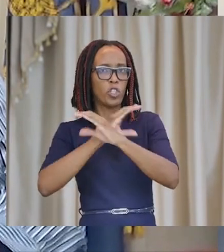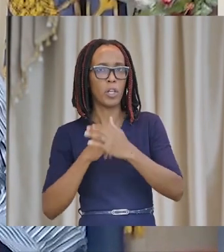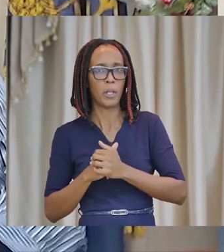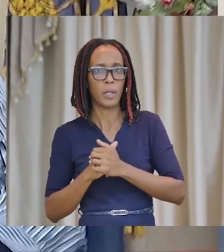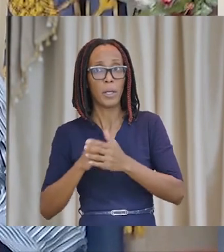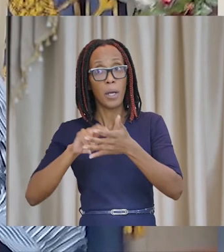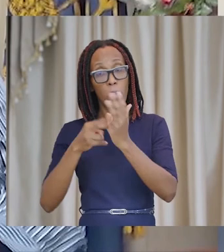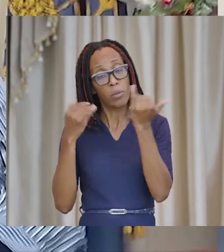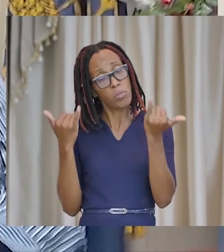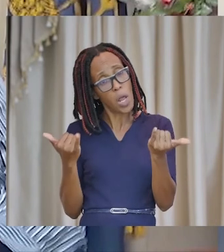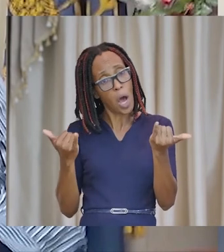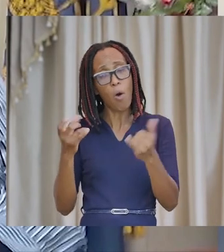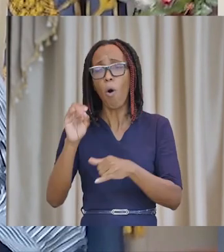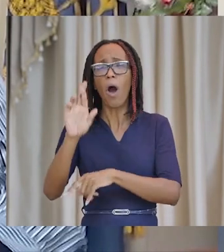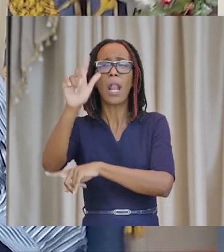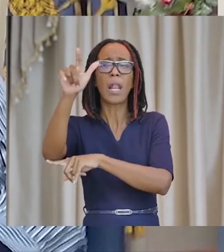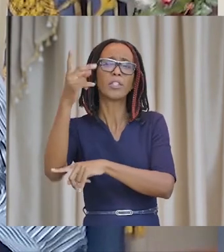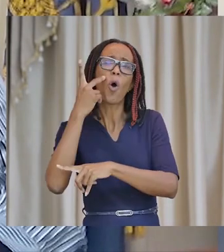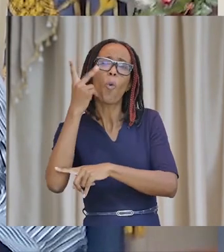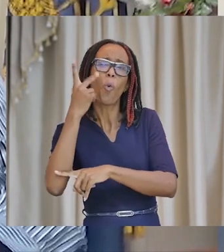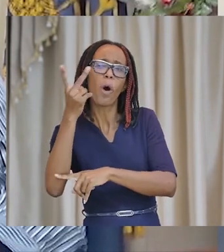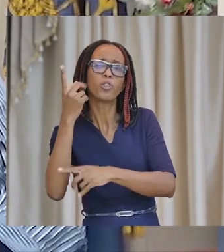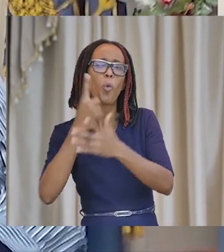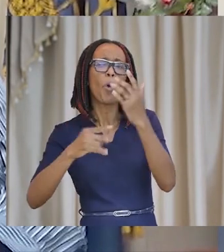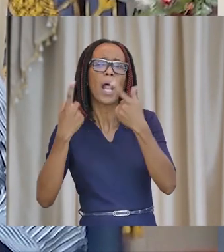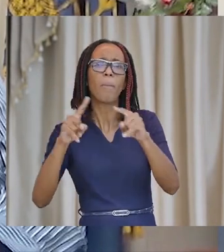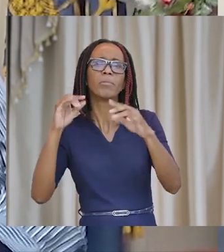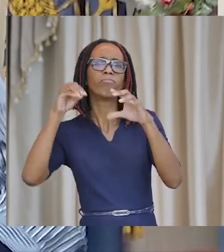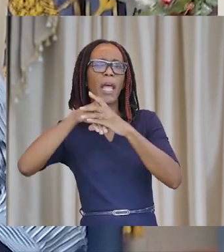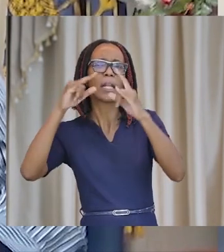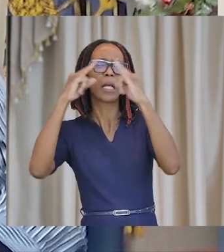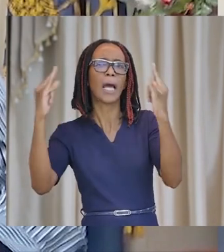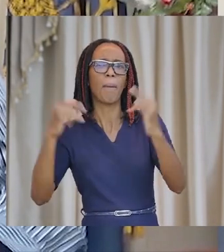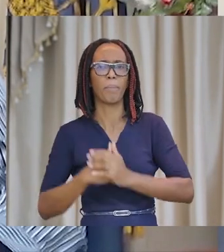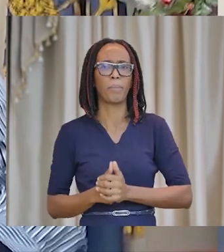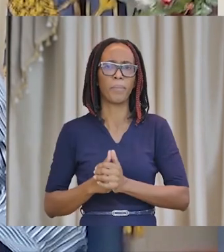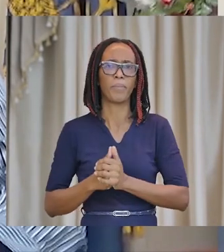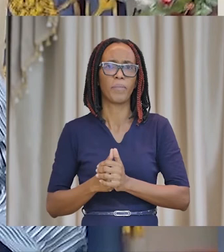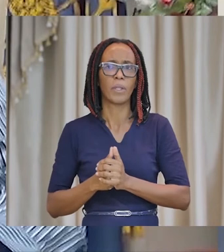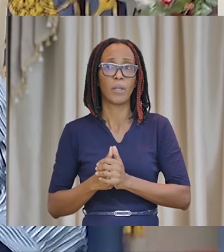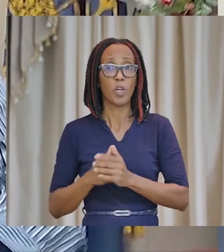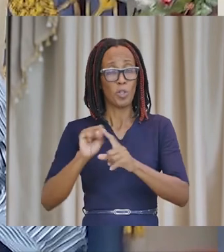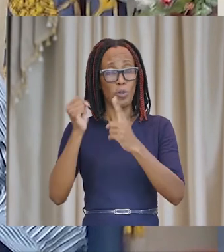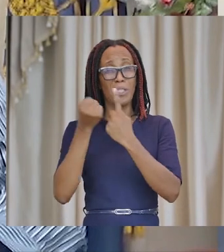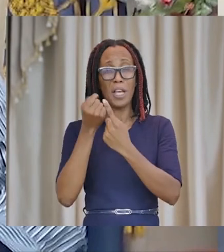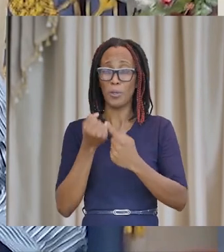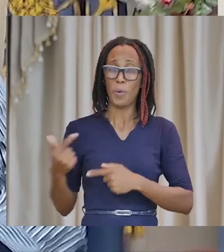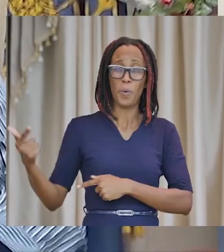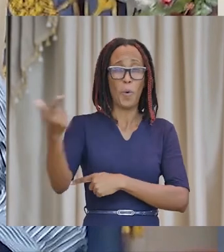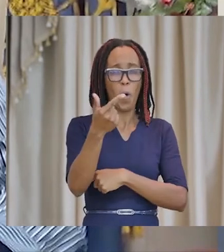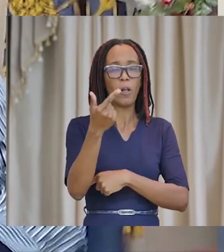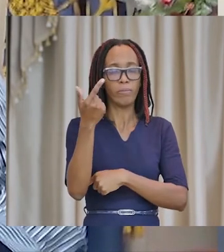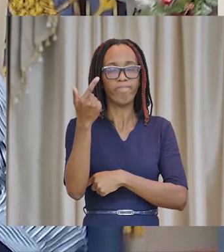in real time or on demand all that camp has to offer. No sphere of society, including the scouting